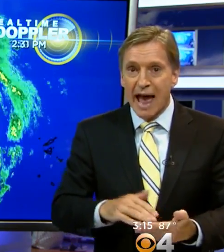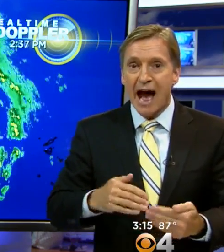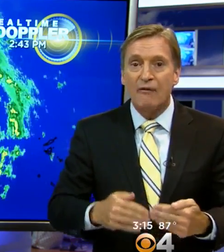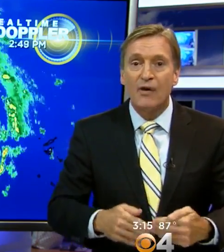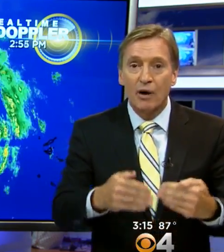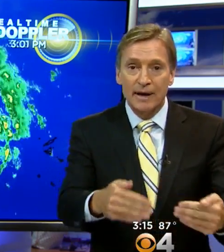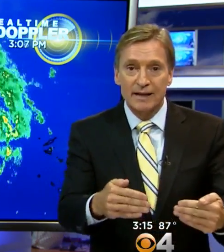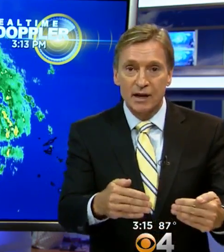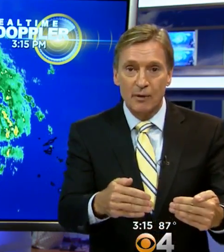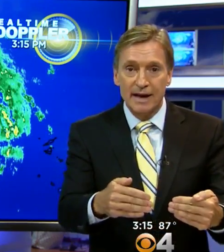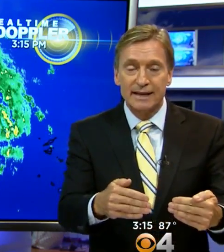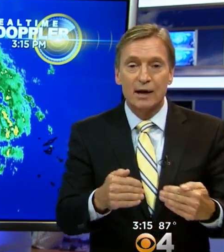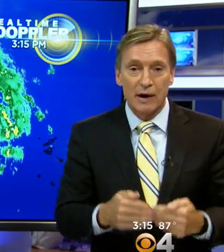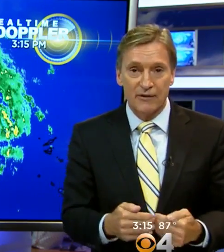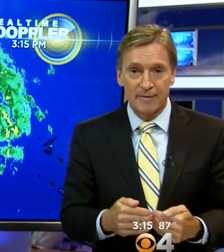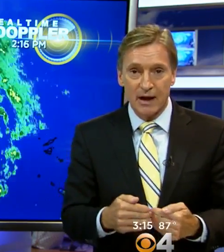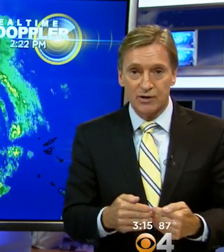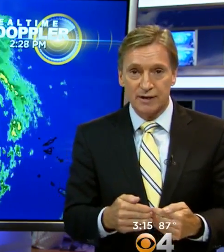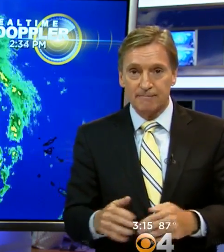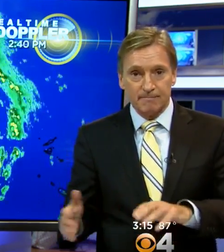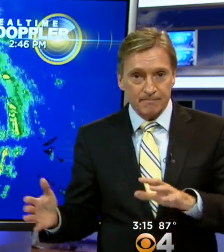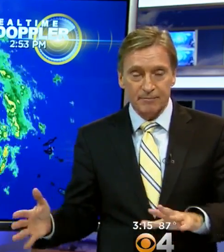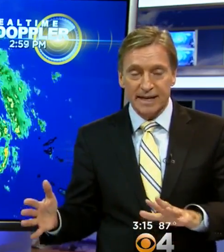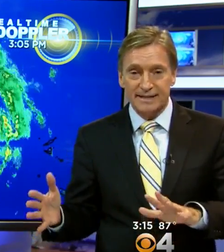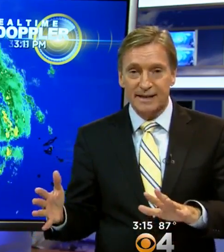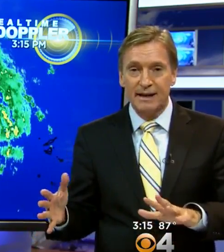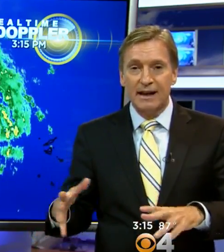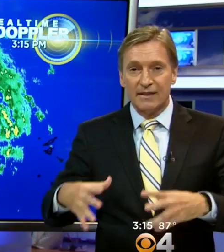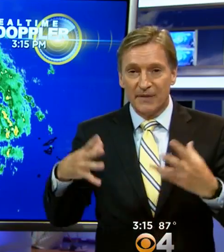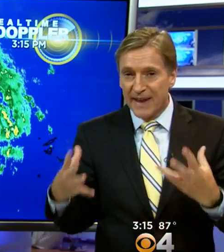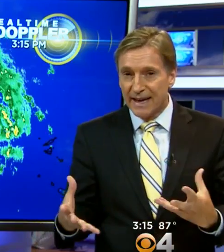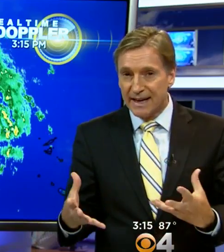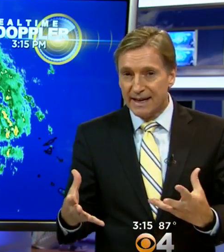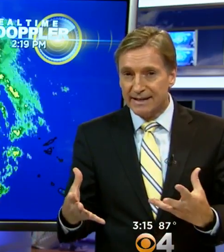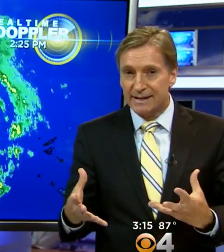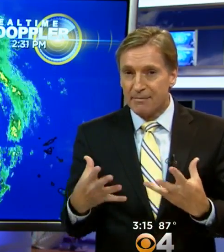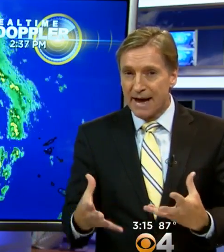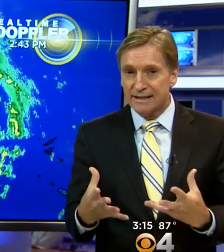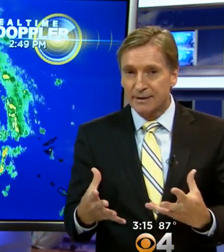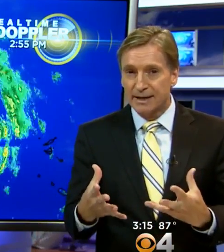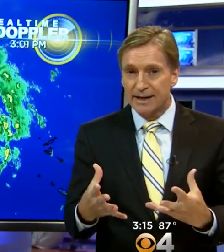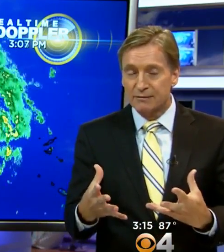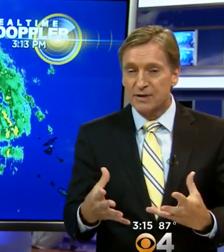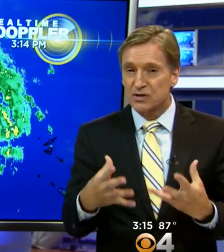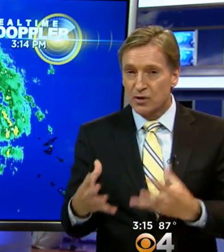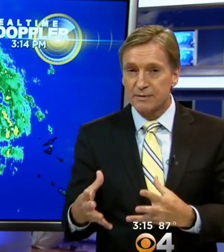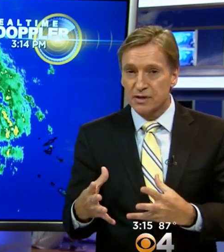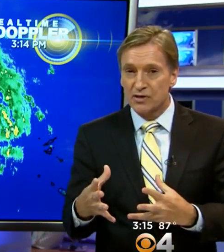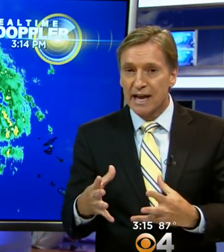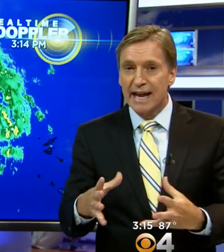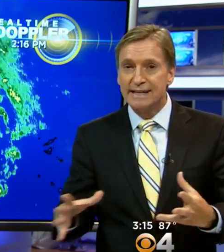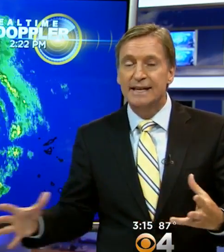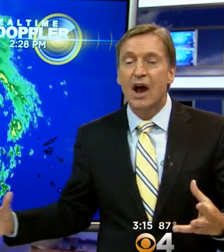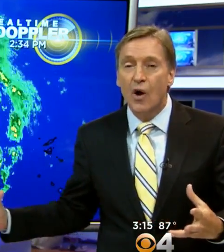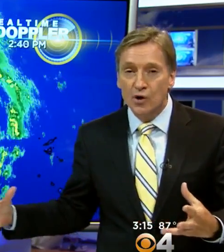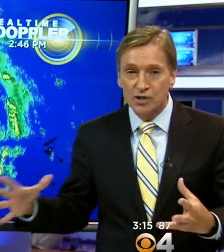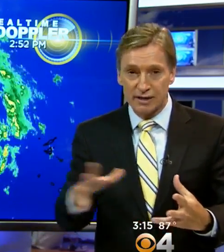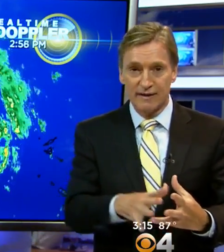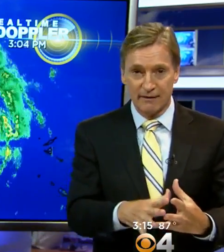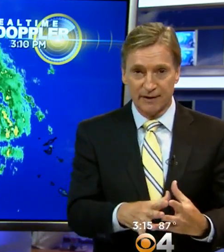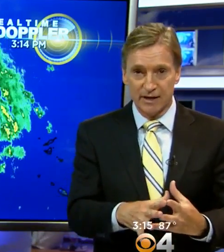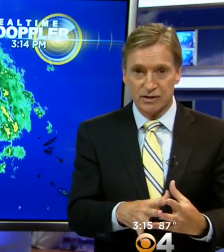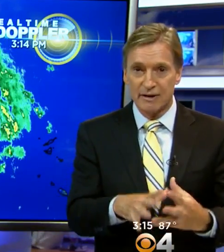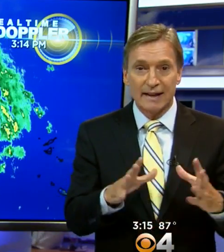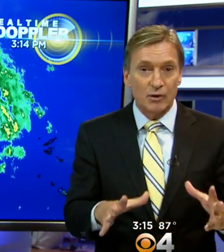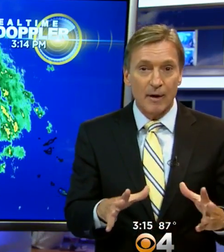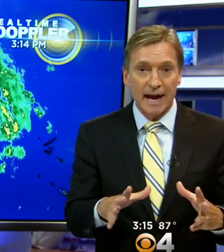zones, how far we need to go in to get away from the ocean. Because the thinking is, and the possibility is, with storm surge, it's the ocean